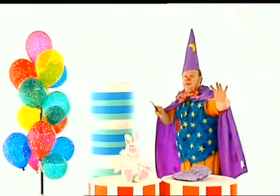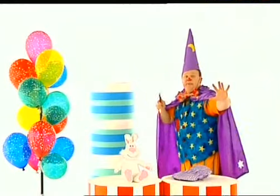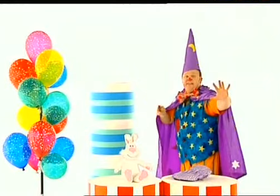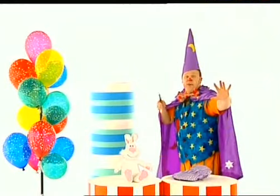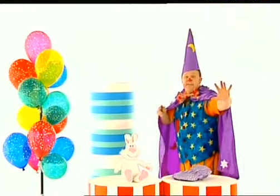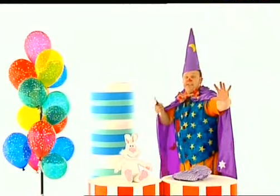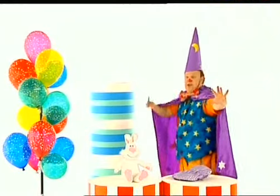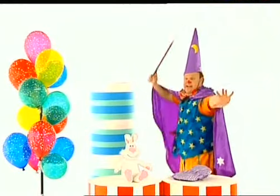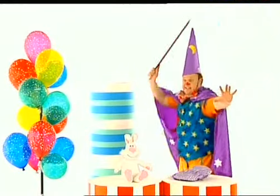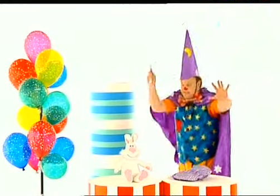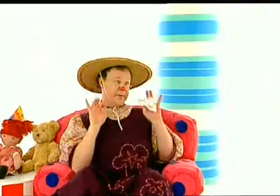Flippity floppity whiz.